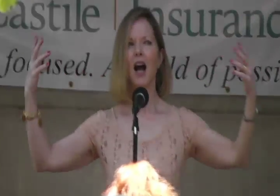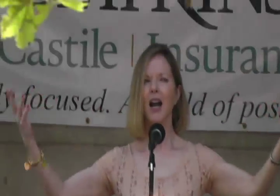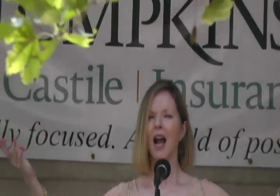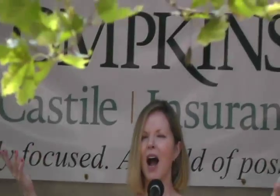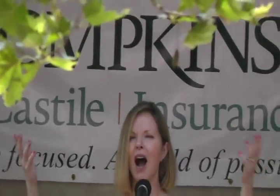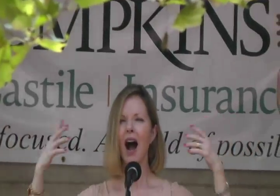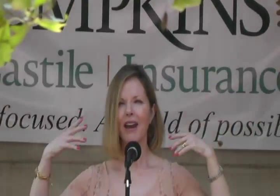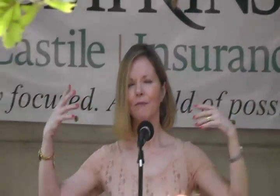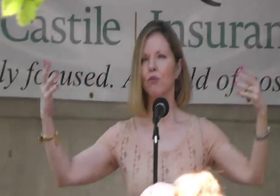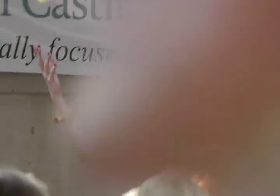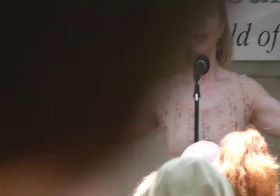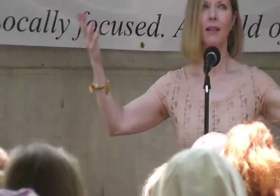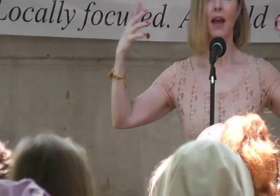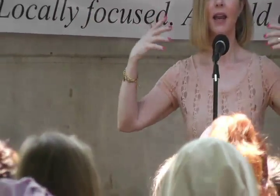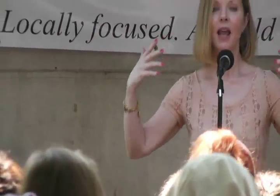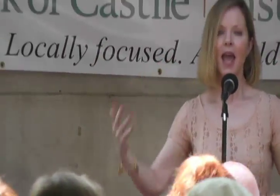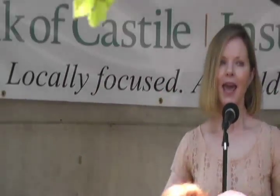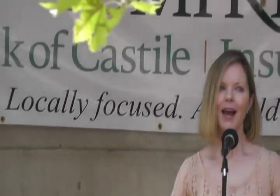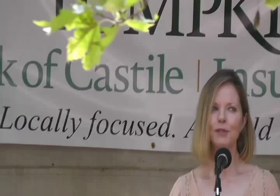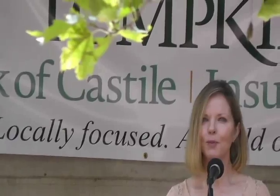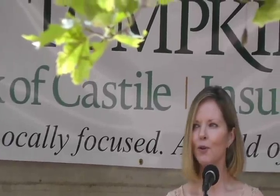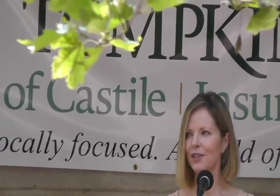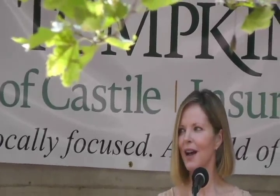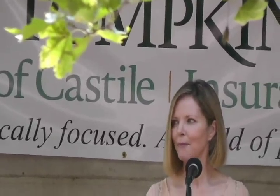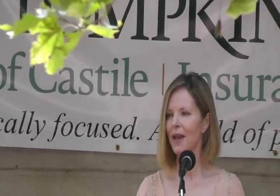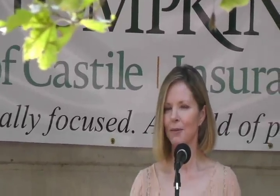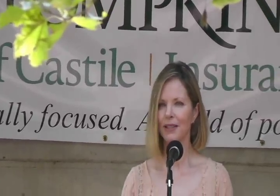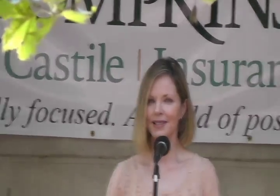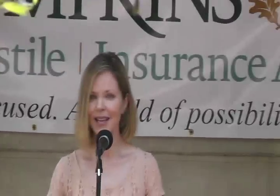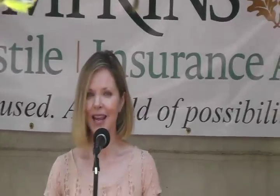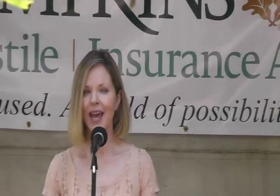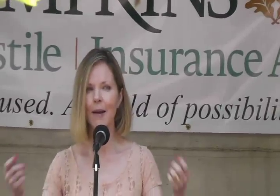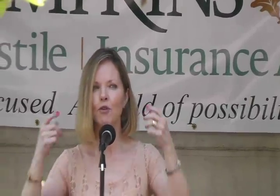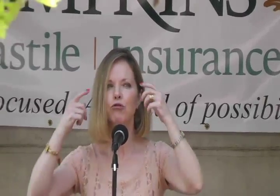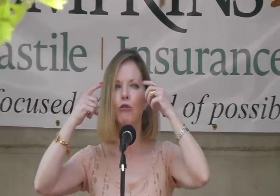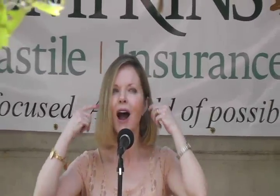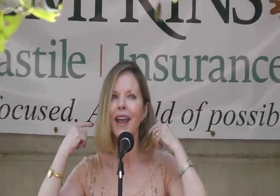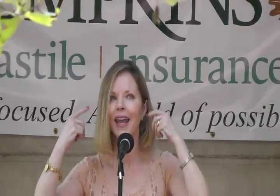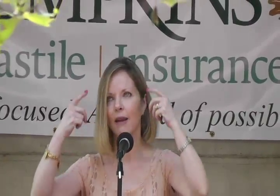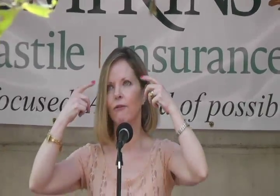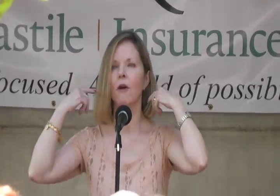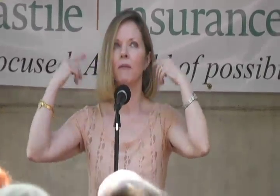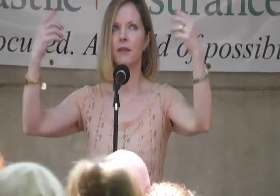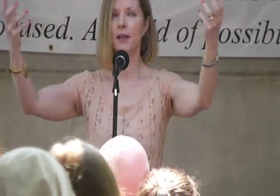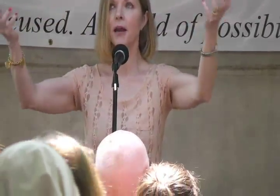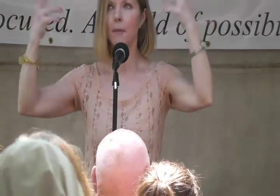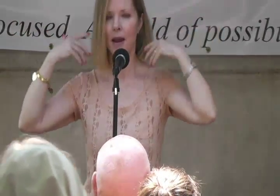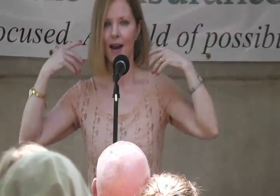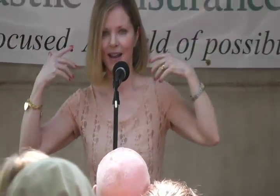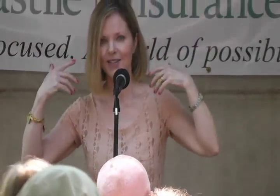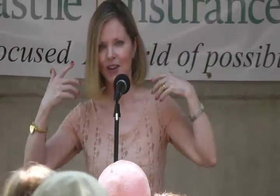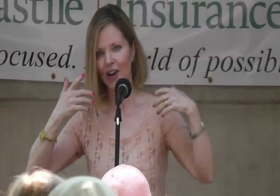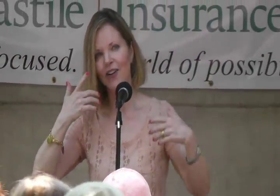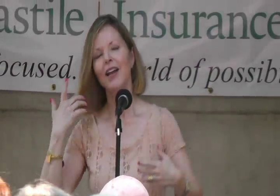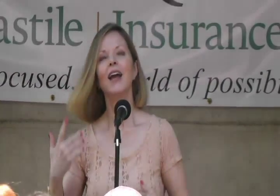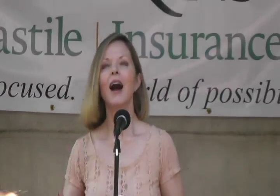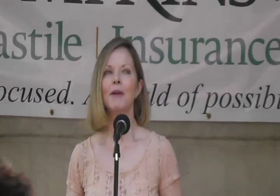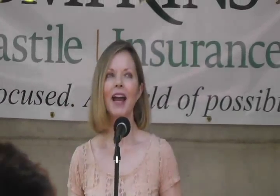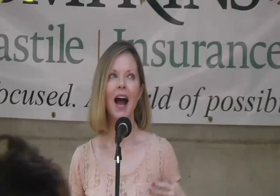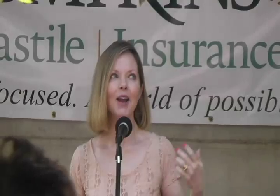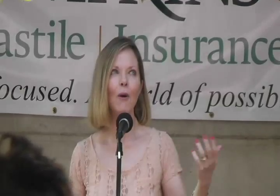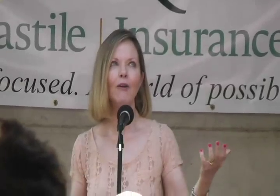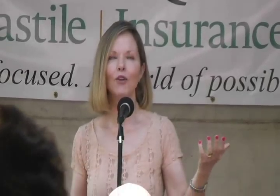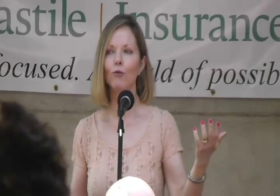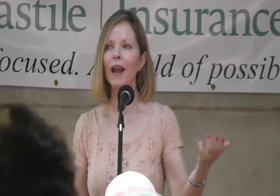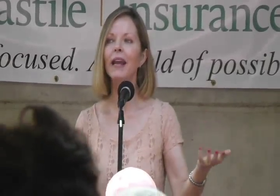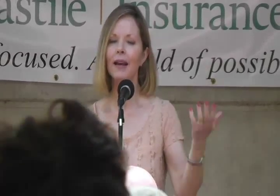down this hot, bright light. And I'm supposed to not be able to see, and I'm crying from the sun in my eyes, I